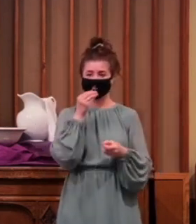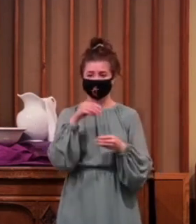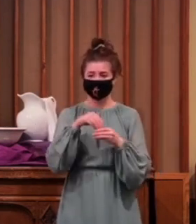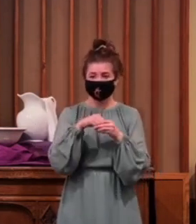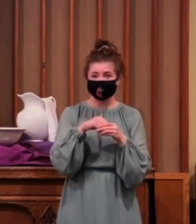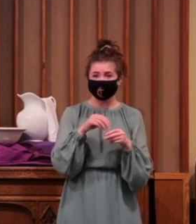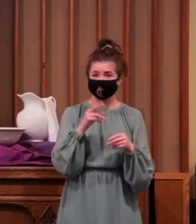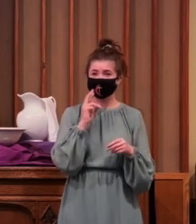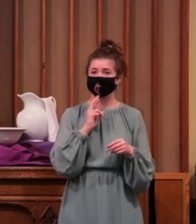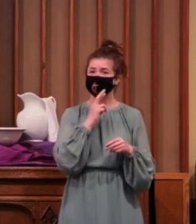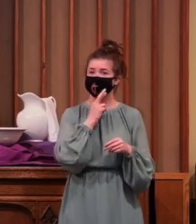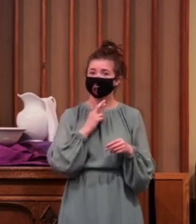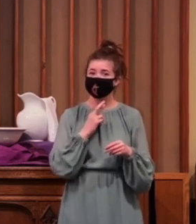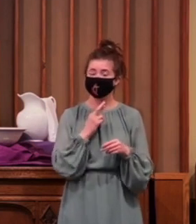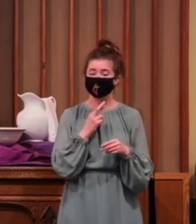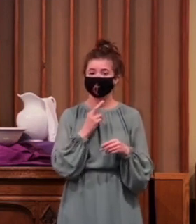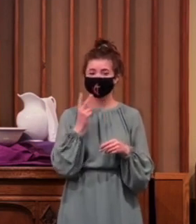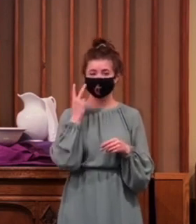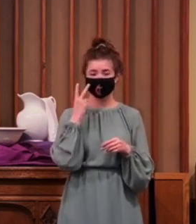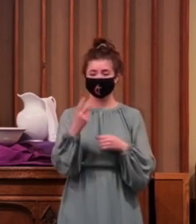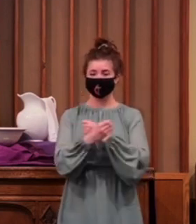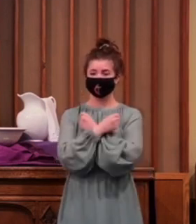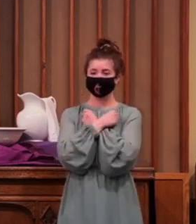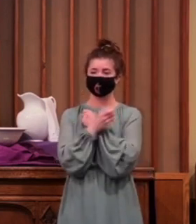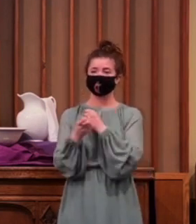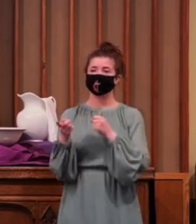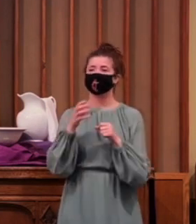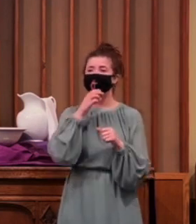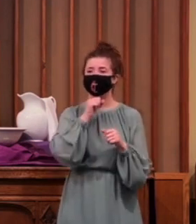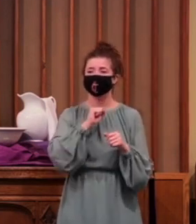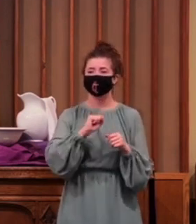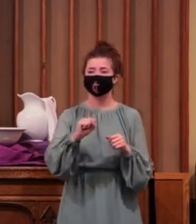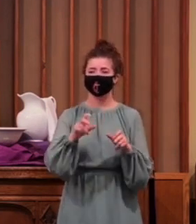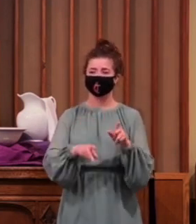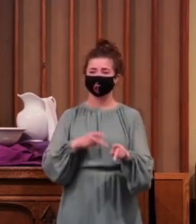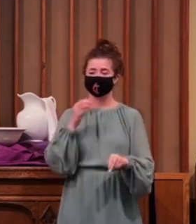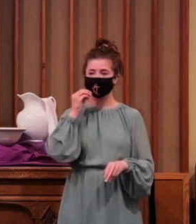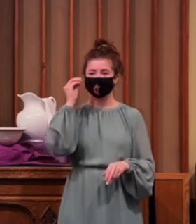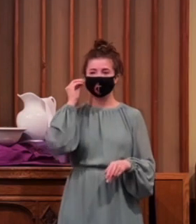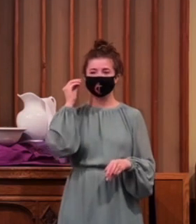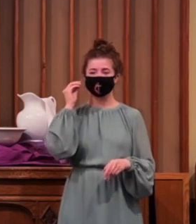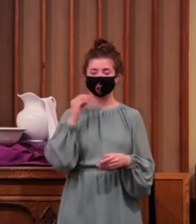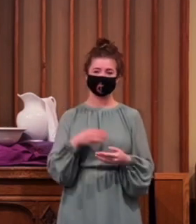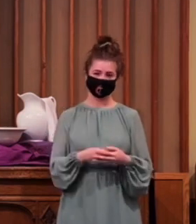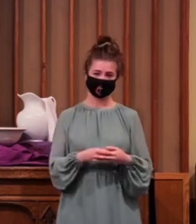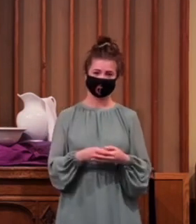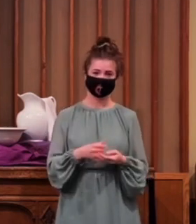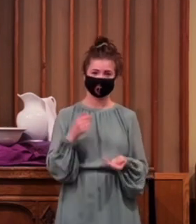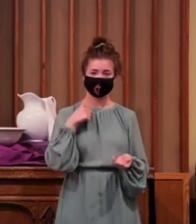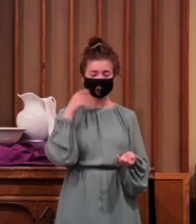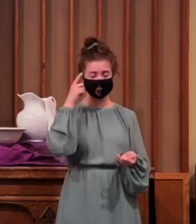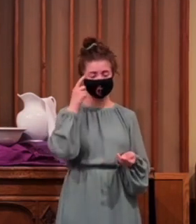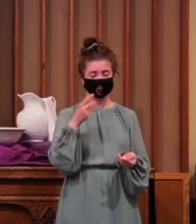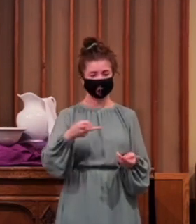restaurants, see our loved ones in their senior living facilities. I suspect that you and I will